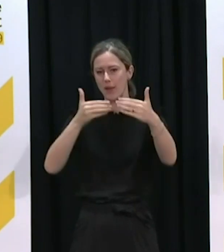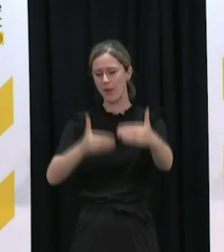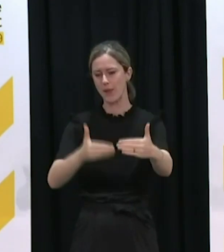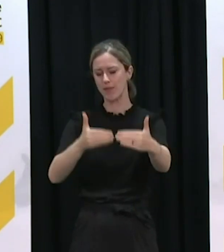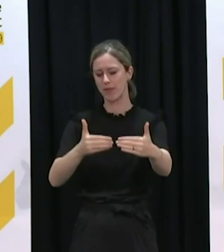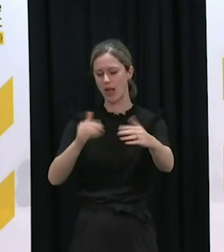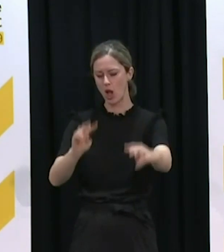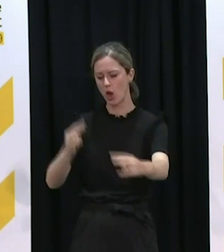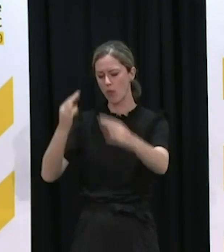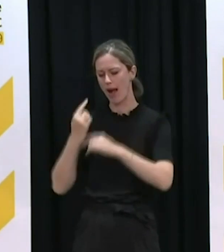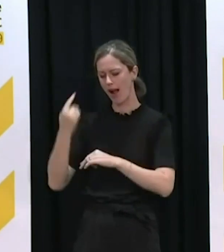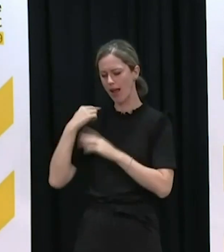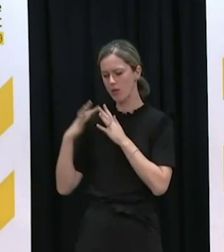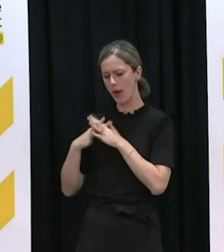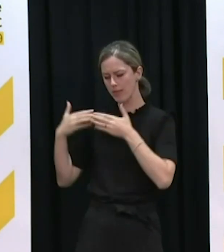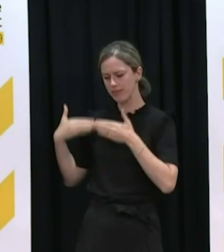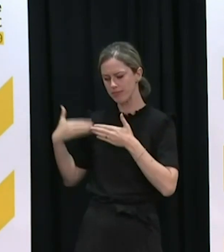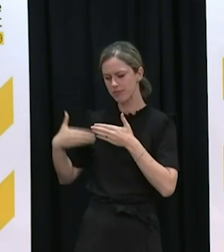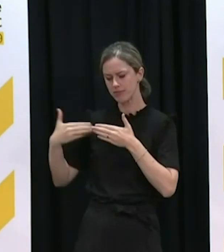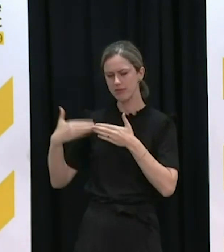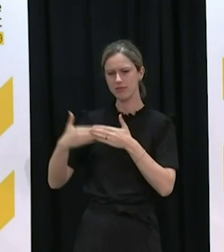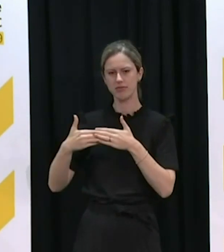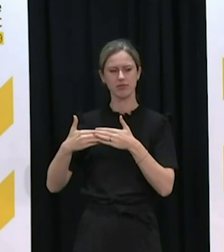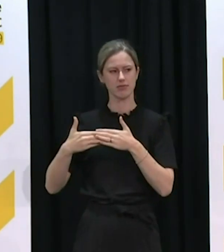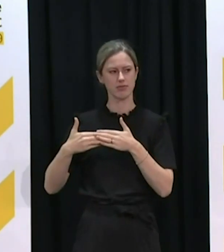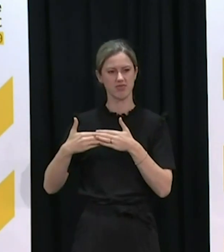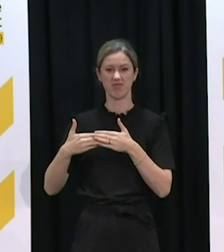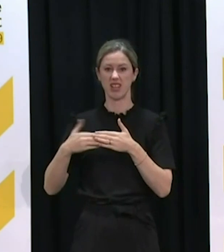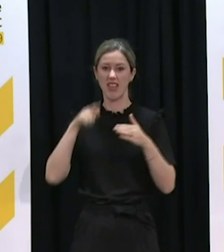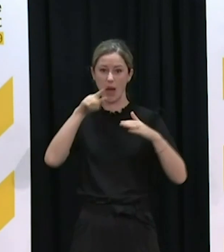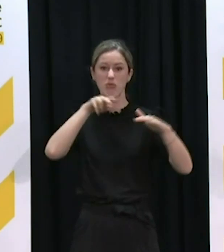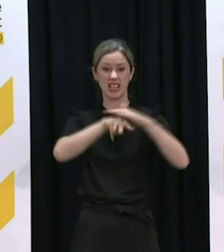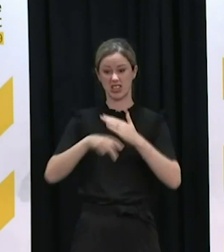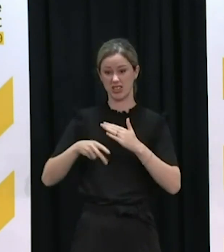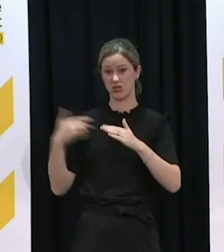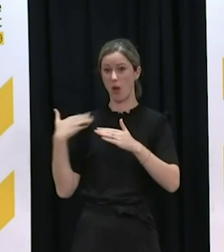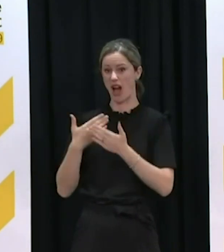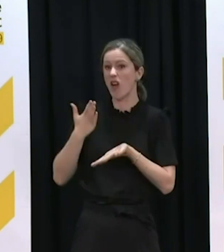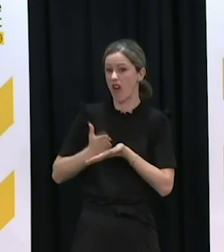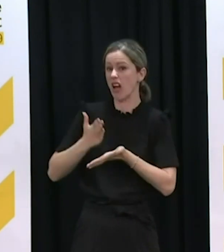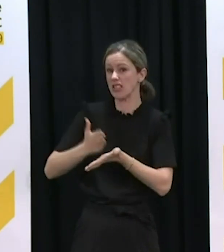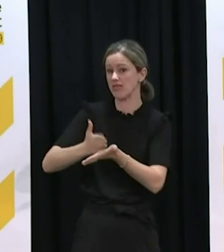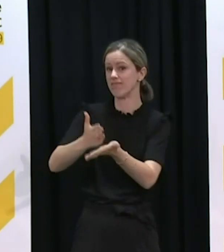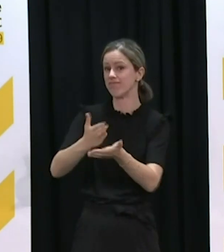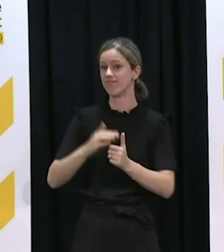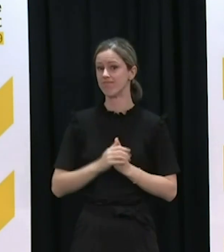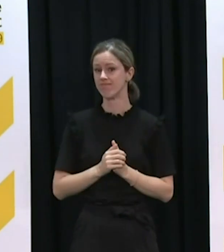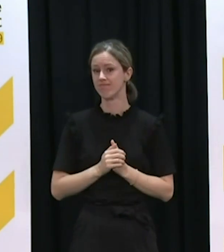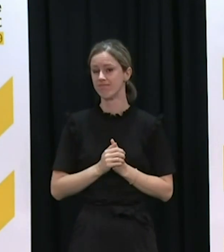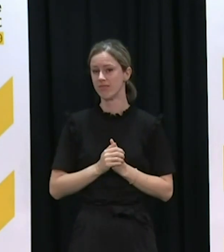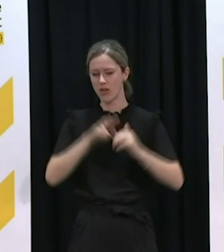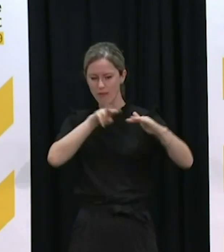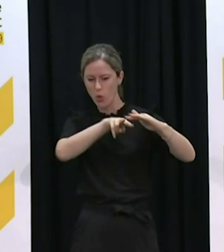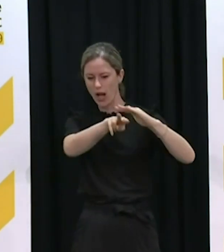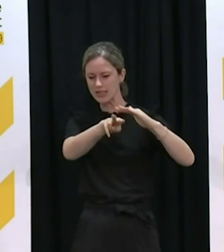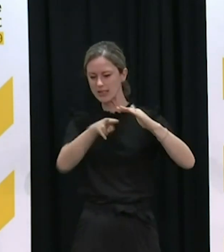look back at cases last week, as I mentioned on Monday, they were virtually spot on with what the model had forecast in terms of